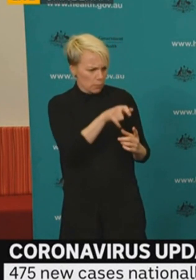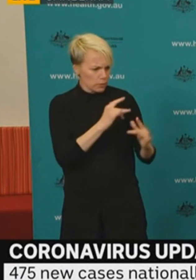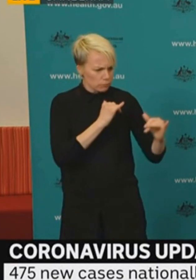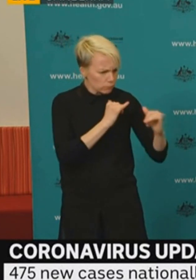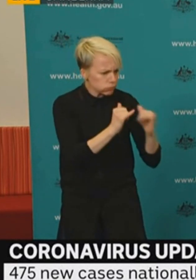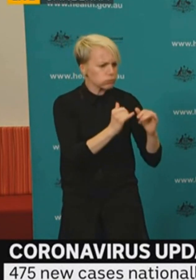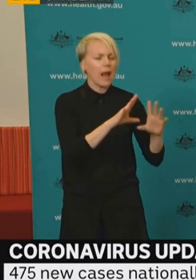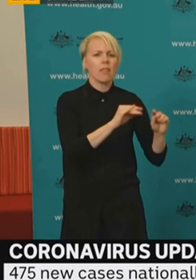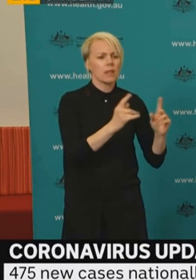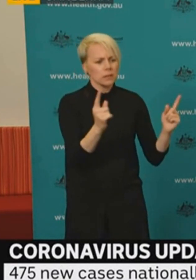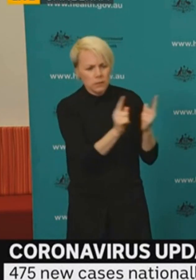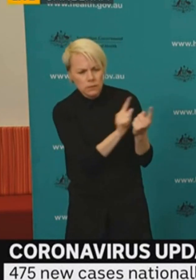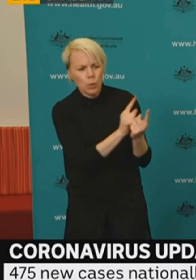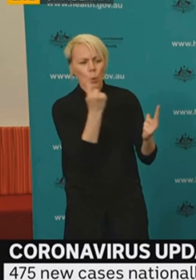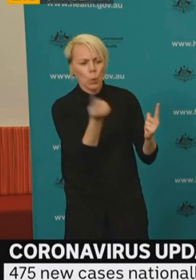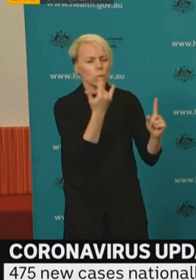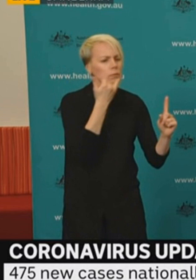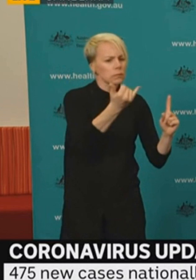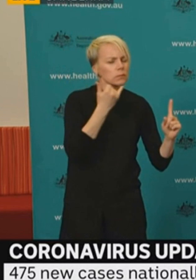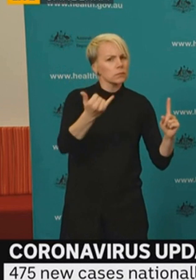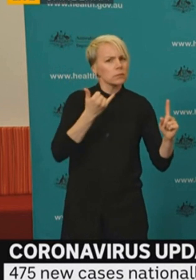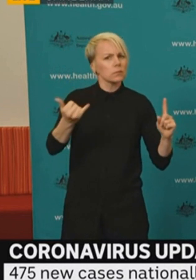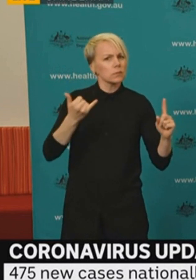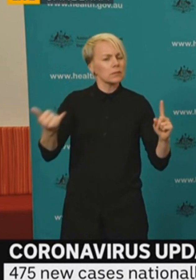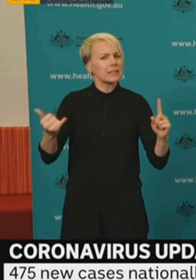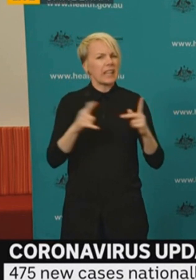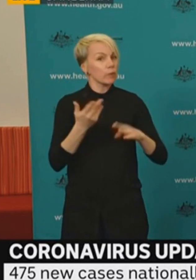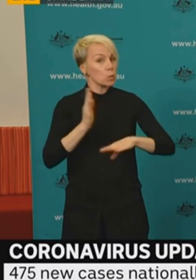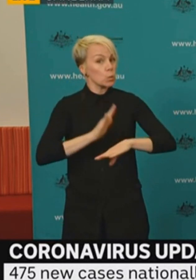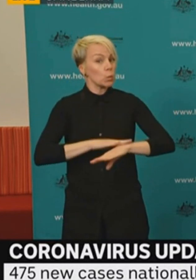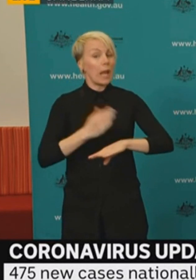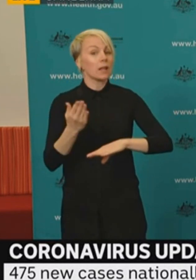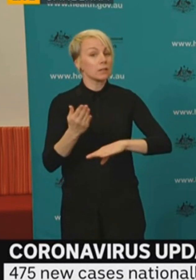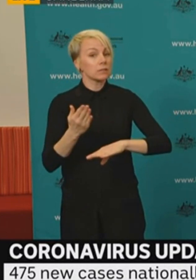those 3,000, many have surpassed that window. What's the risk that there is